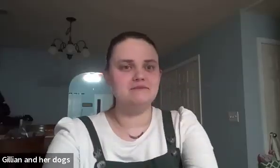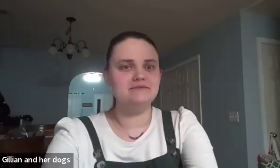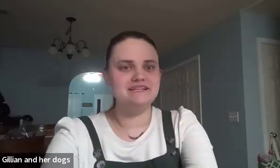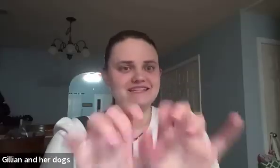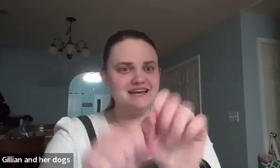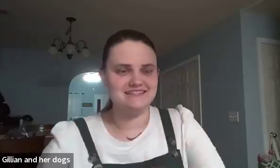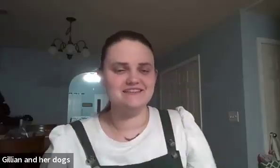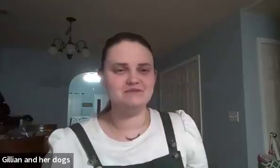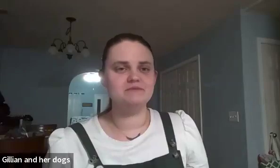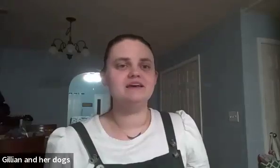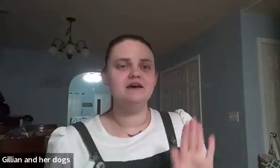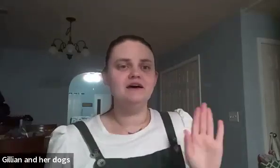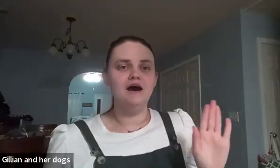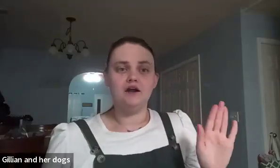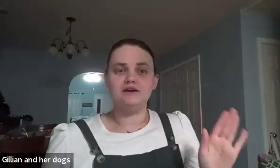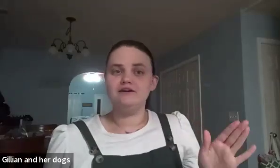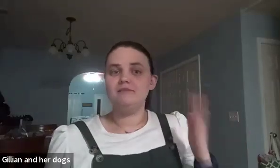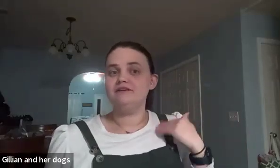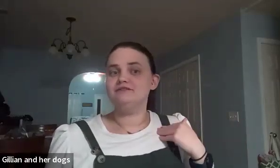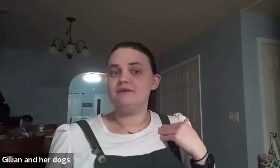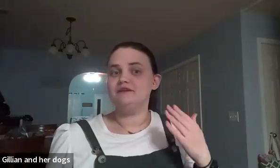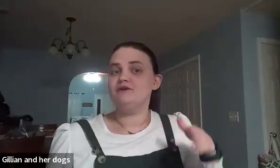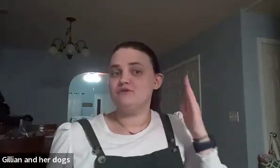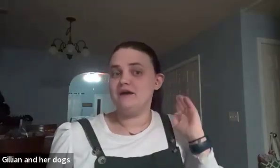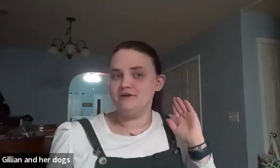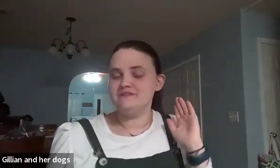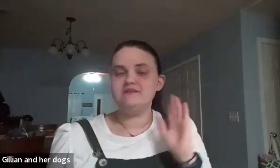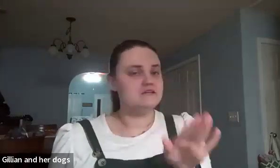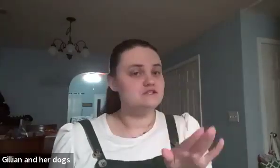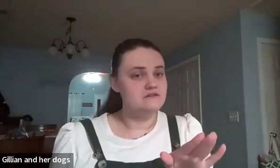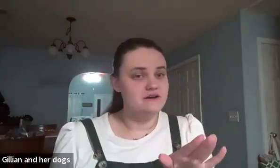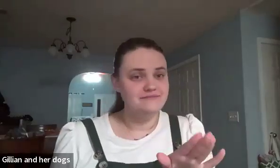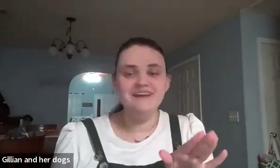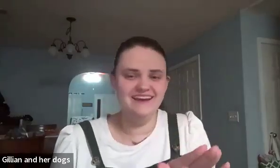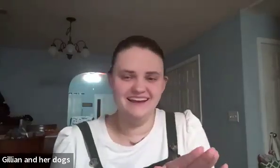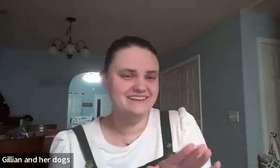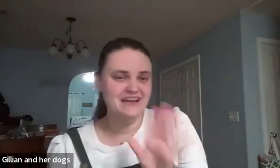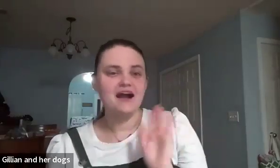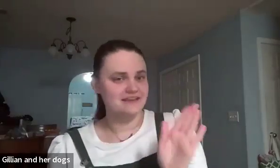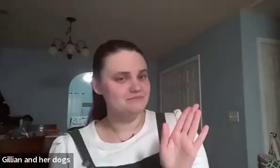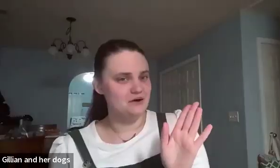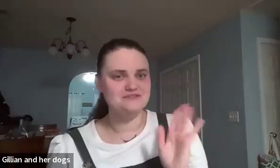time, please, yes. And then some are like, girl, I'm a little overwhelmed. That's totally fine. I get both.